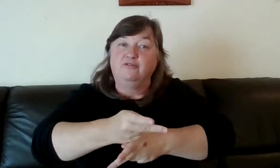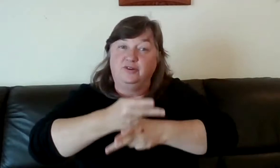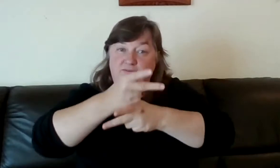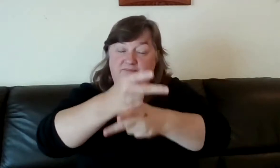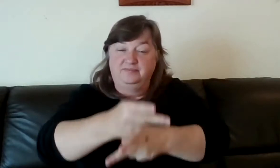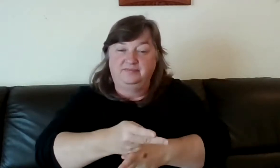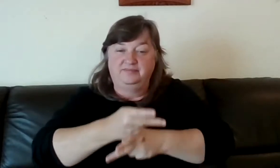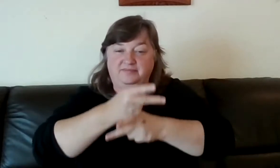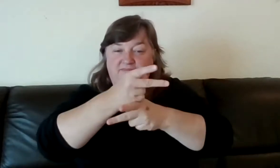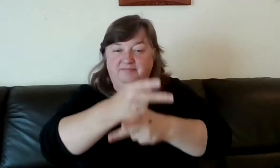Careful.